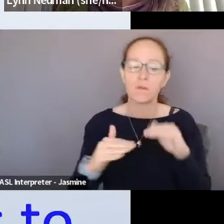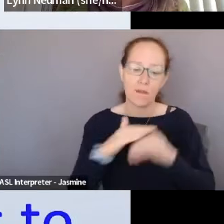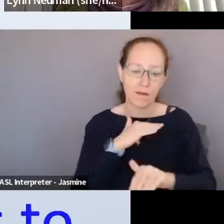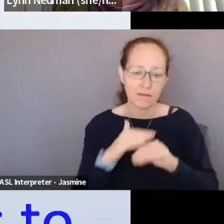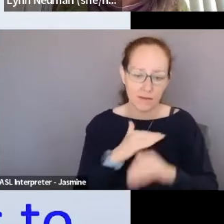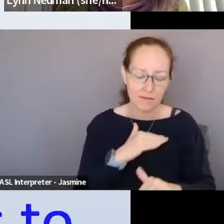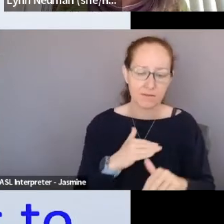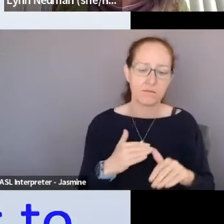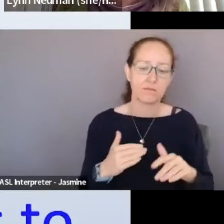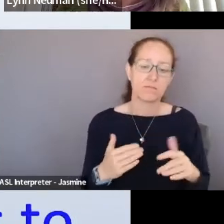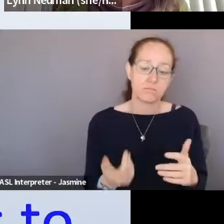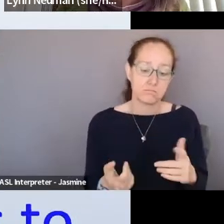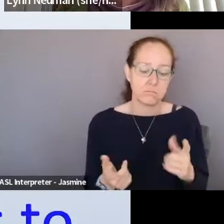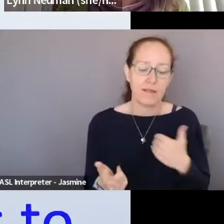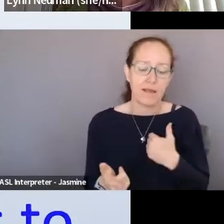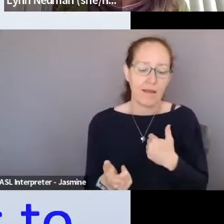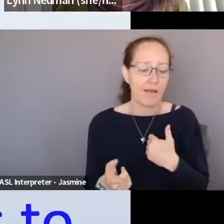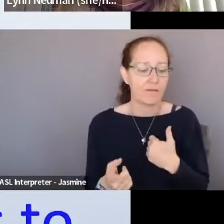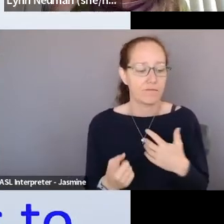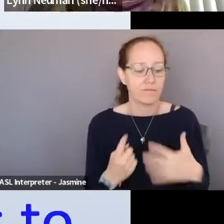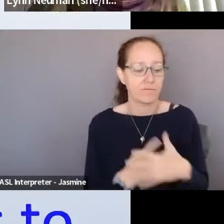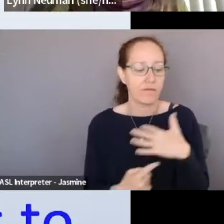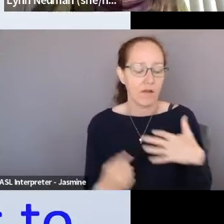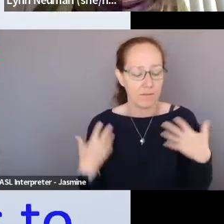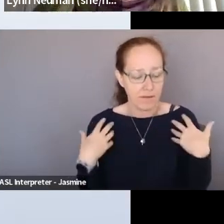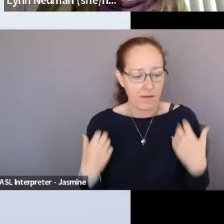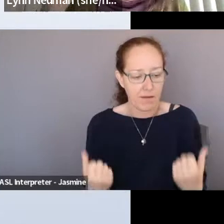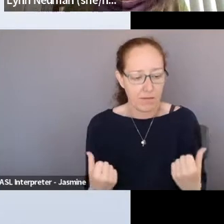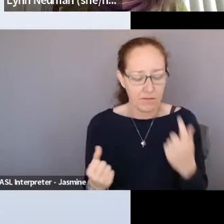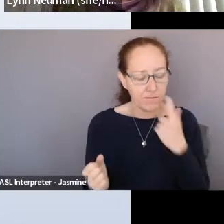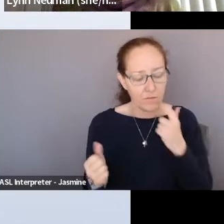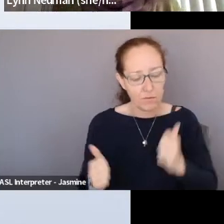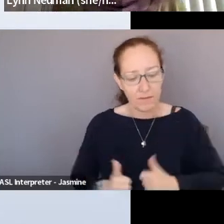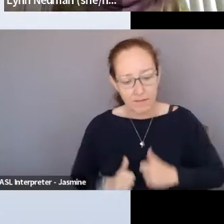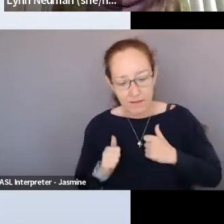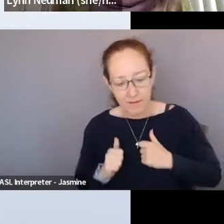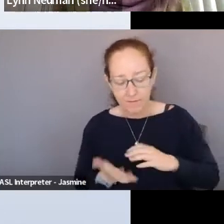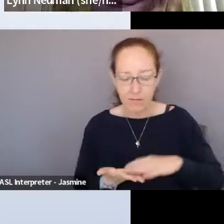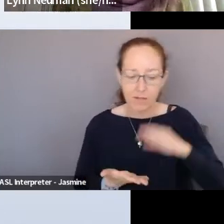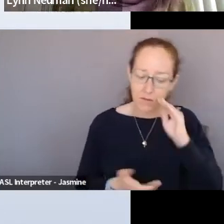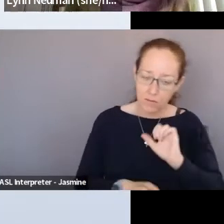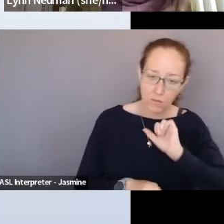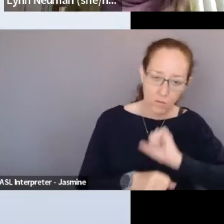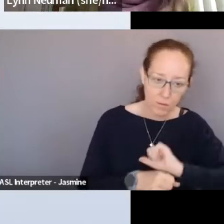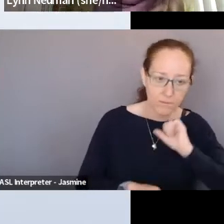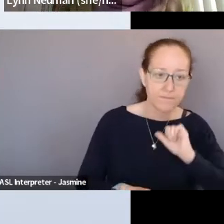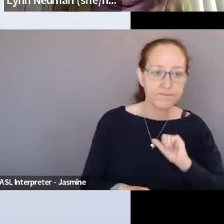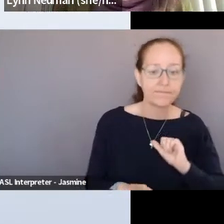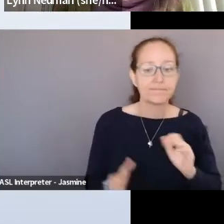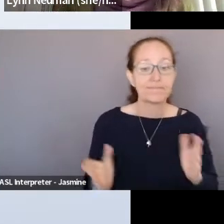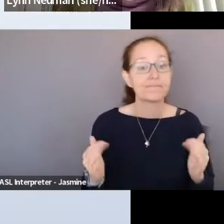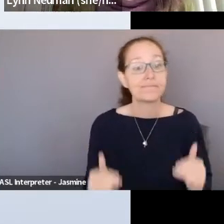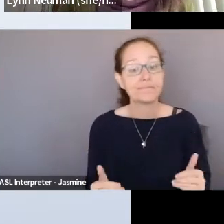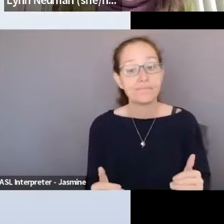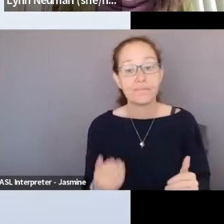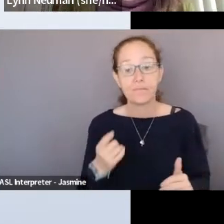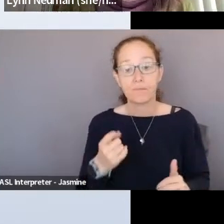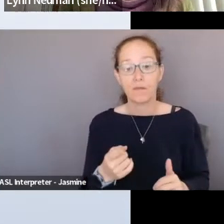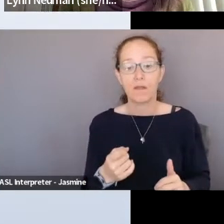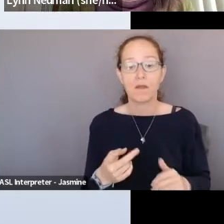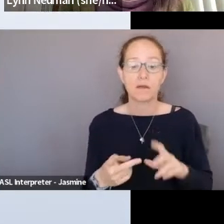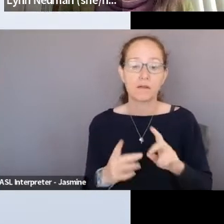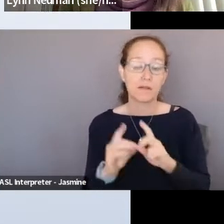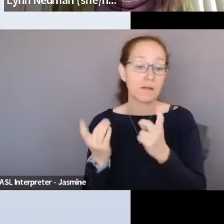live, learn, and work. Next slide. We're going to take a look at another, according to the Department